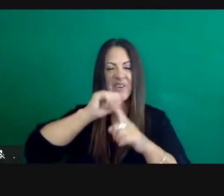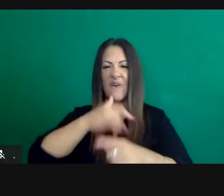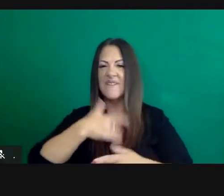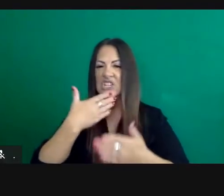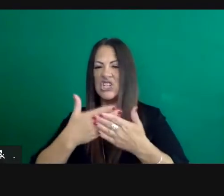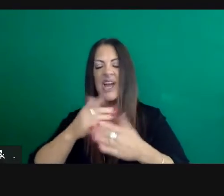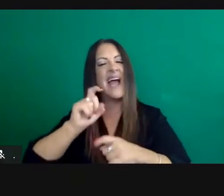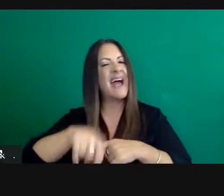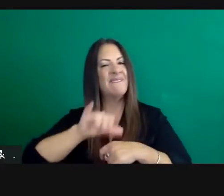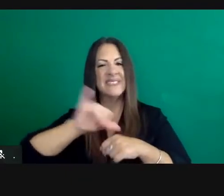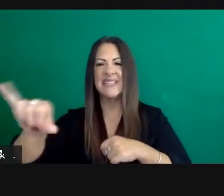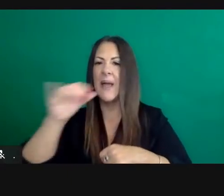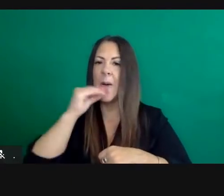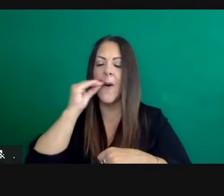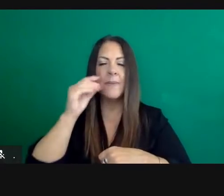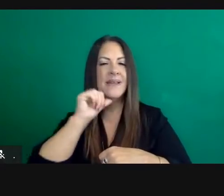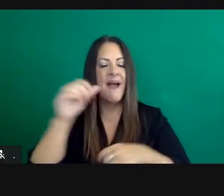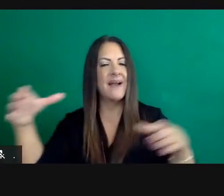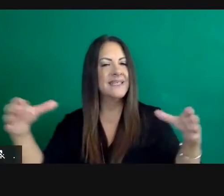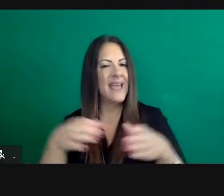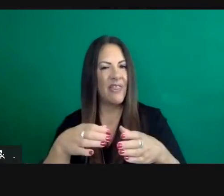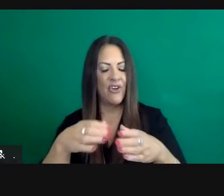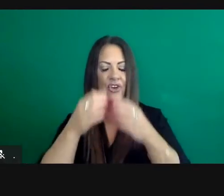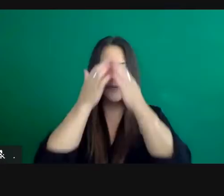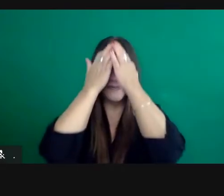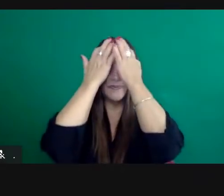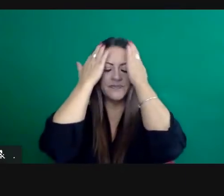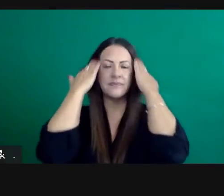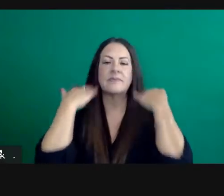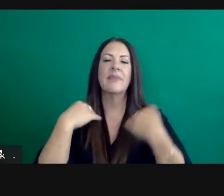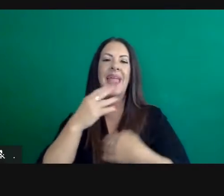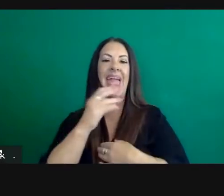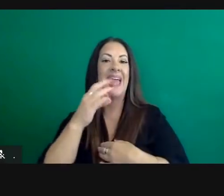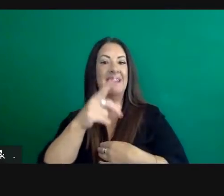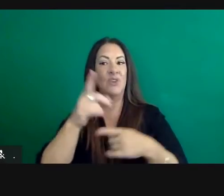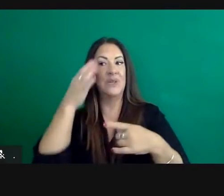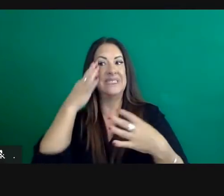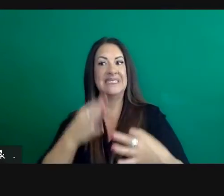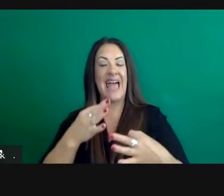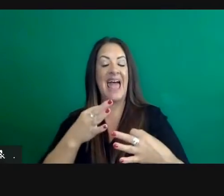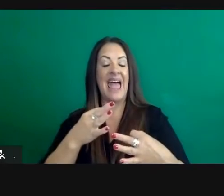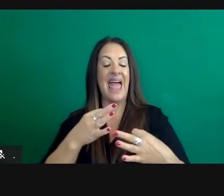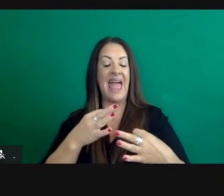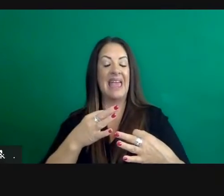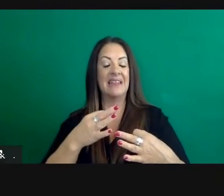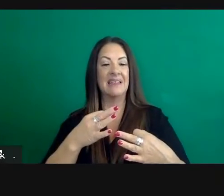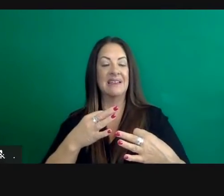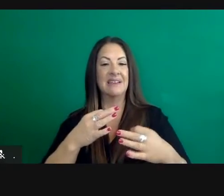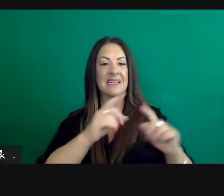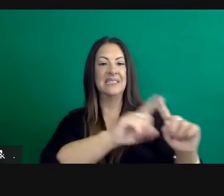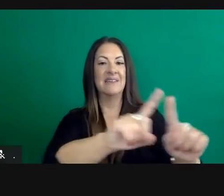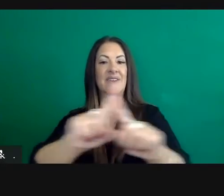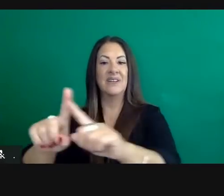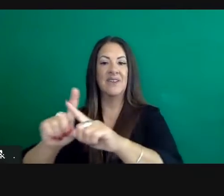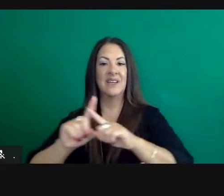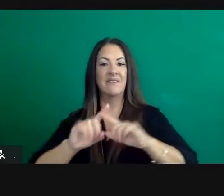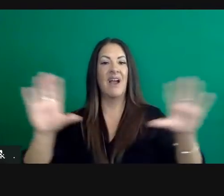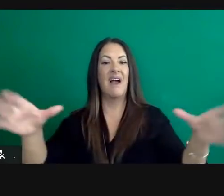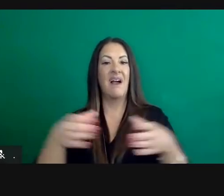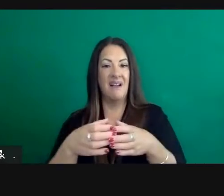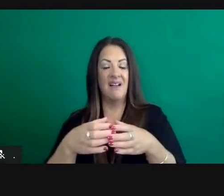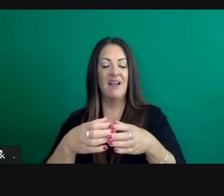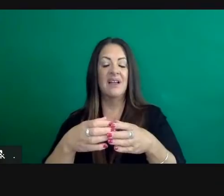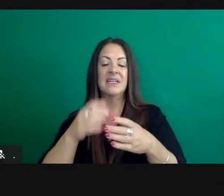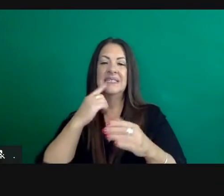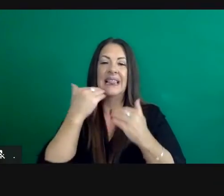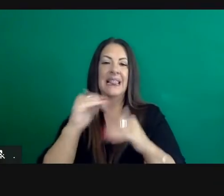to make sure that they're short in duration. All of those things are really tips. I think acknowledging that we all need